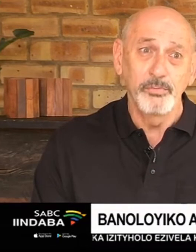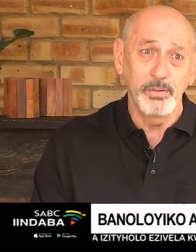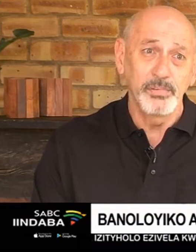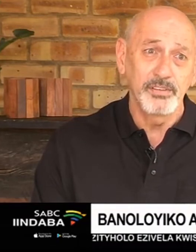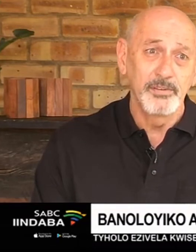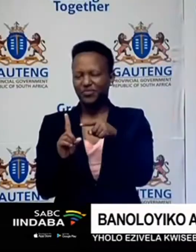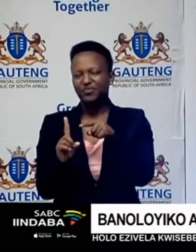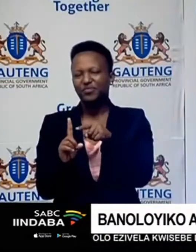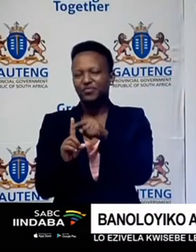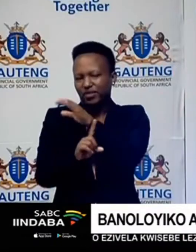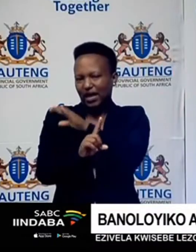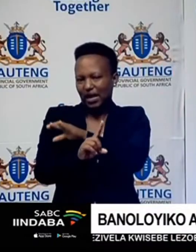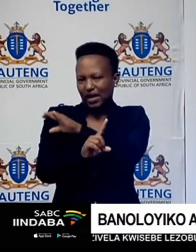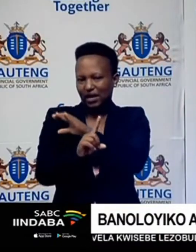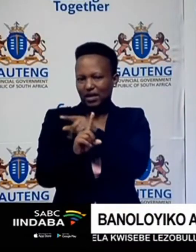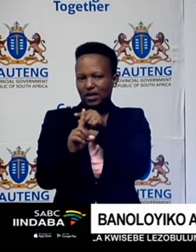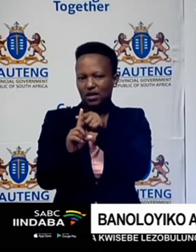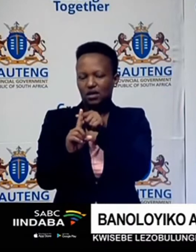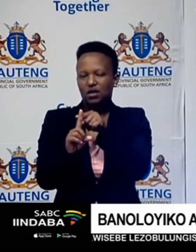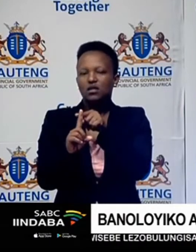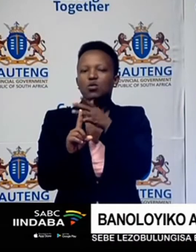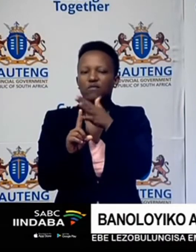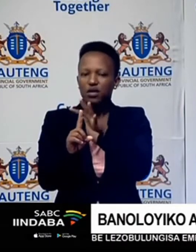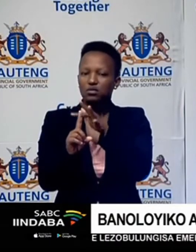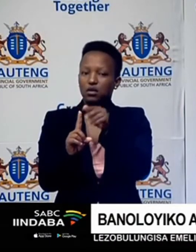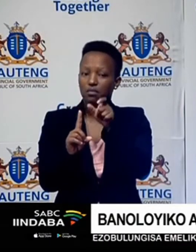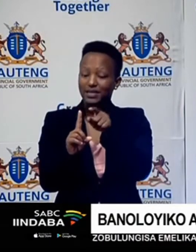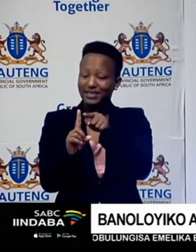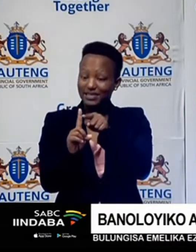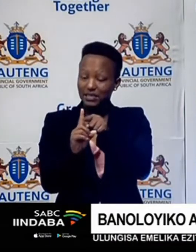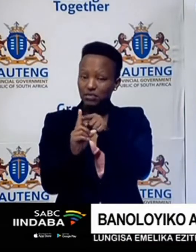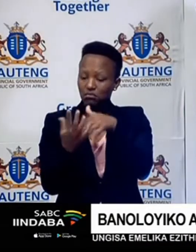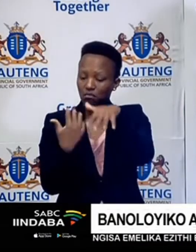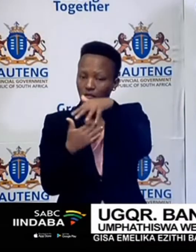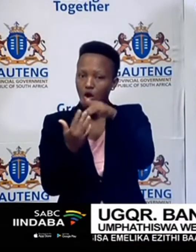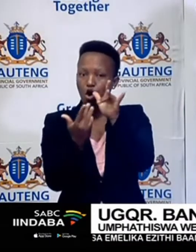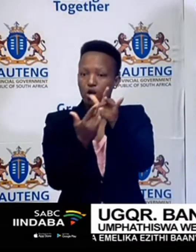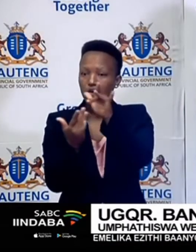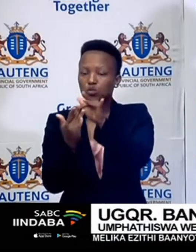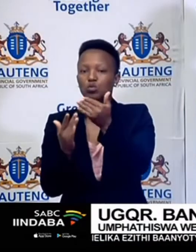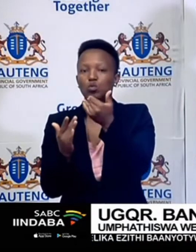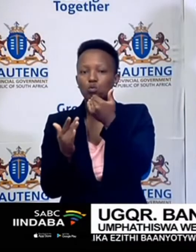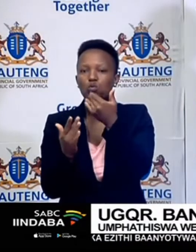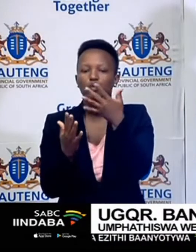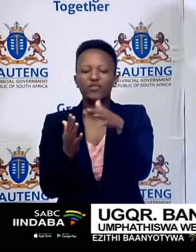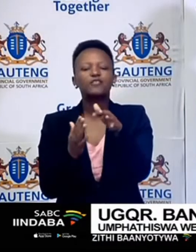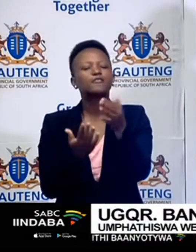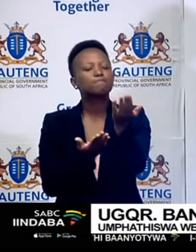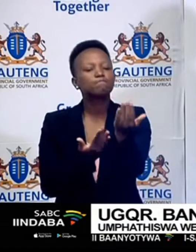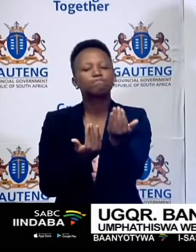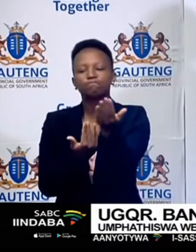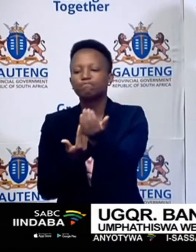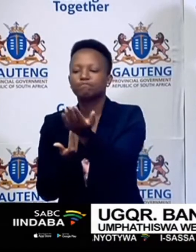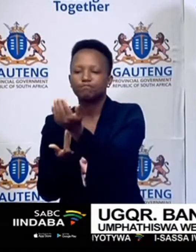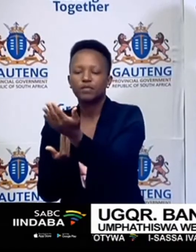for staff members. We have been able to trace all her contacts, you know, and all of them were, some of them